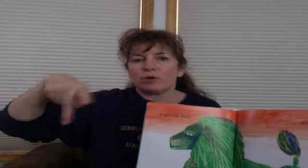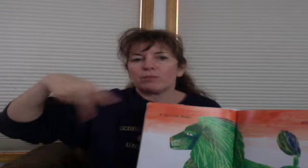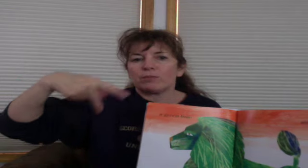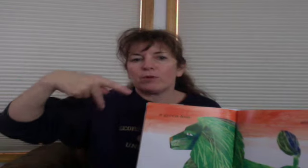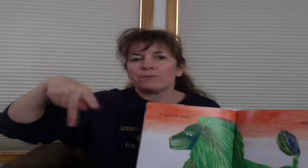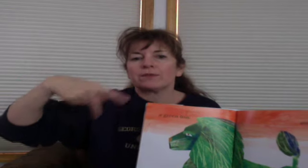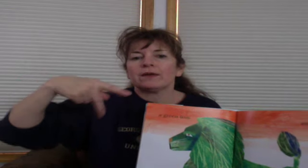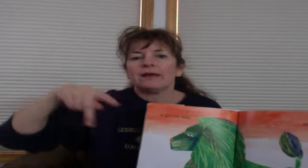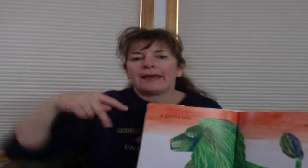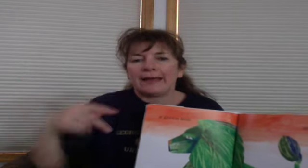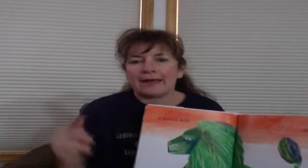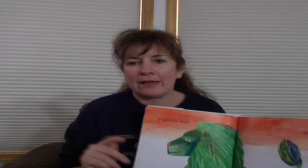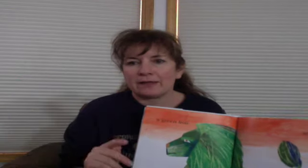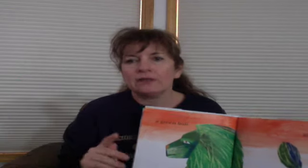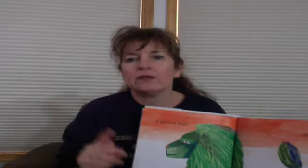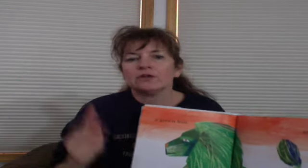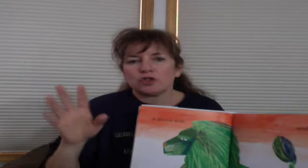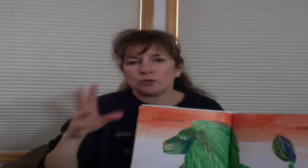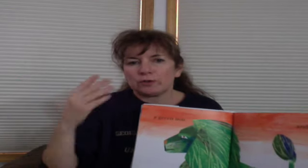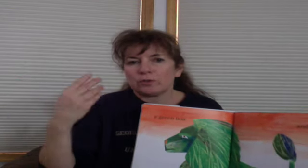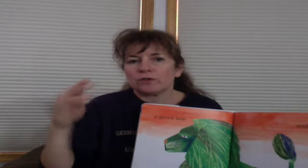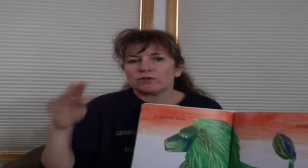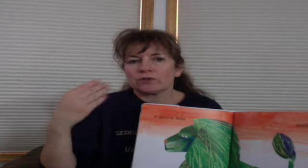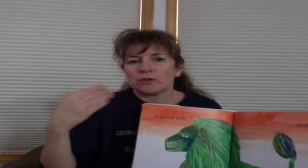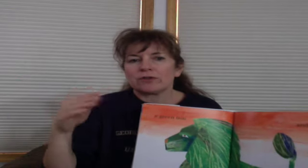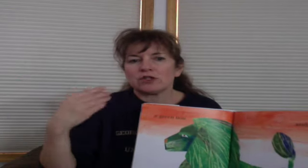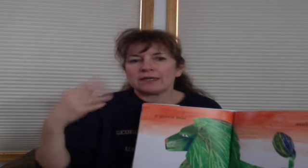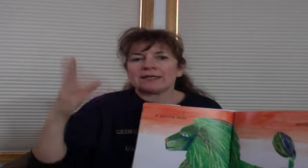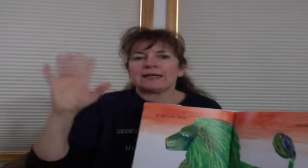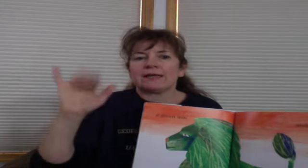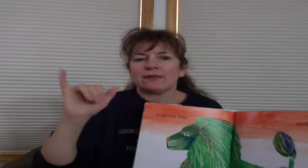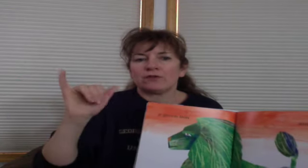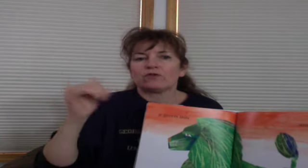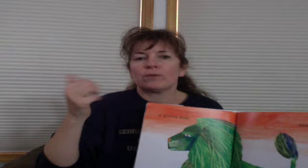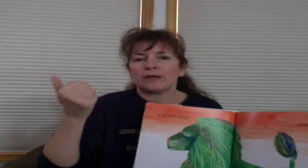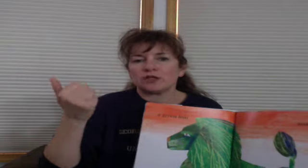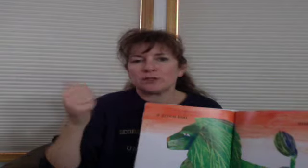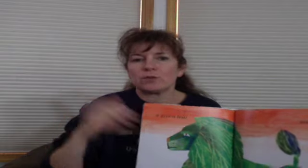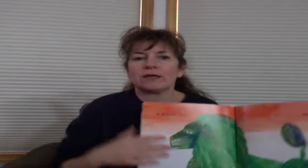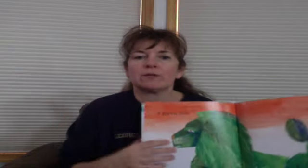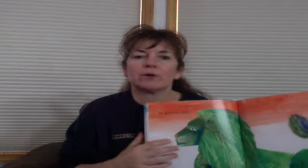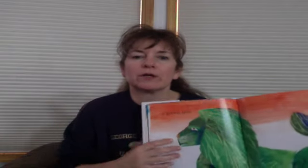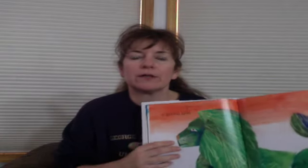purple. And children will start with the shaking and then their formations will become more clear.